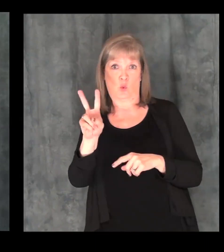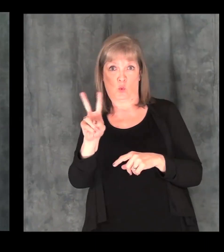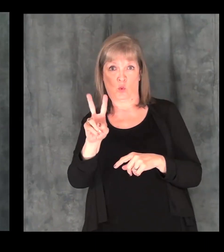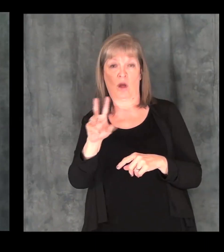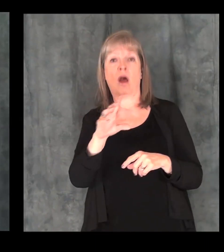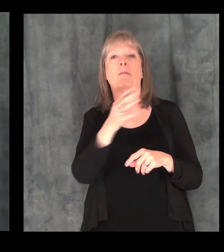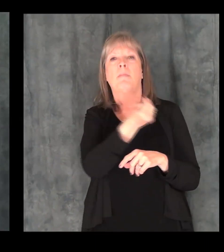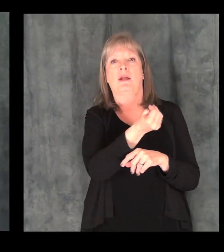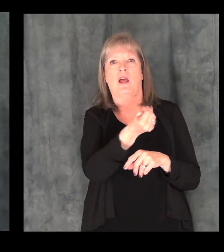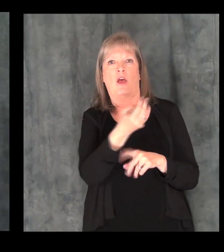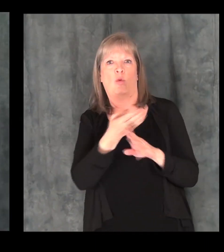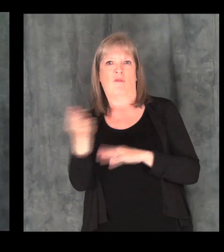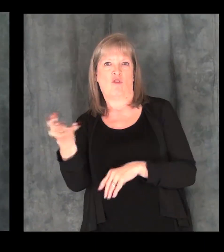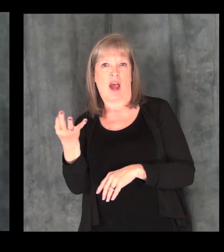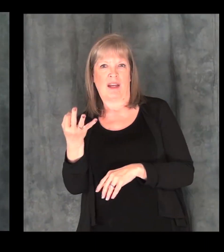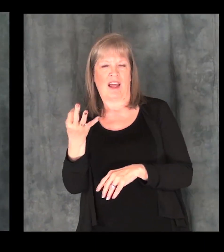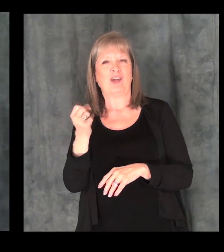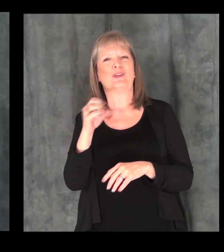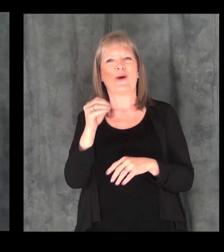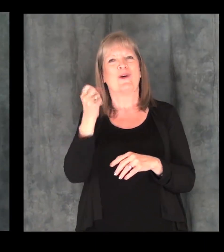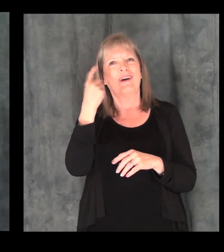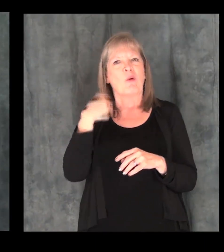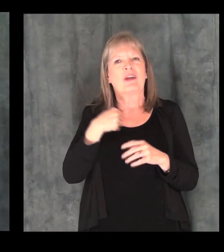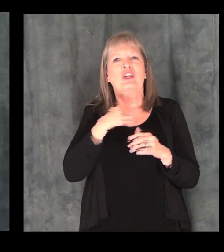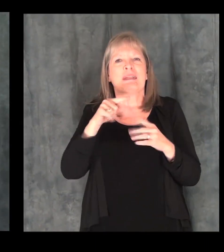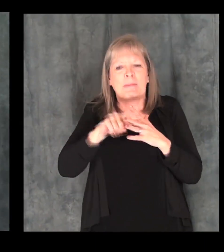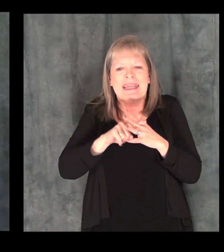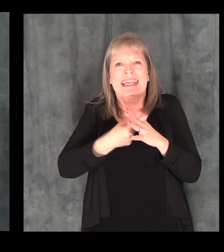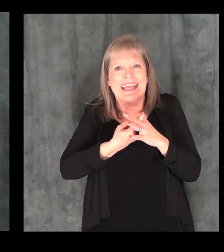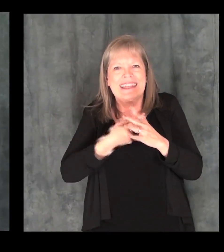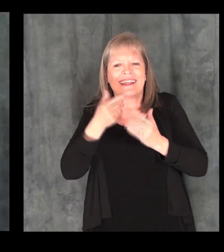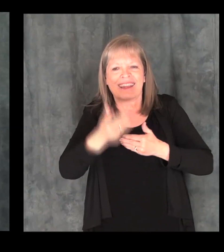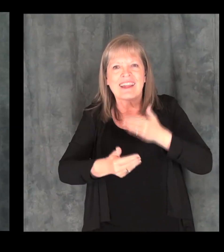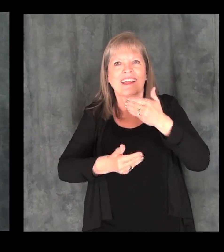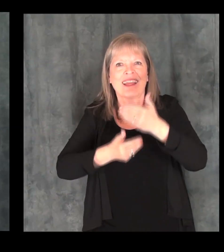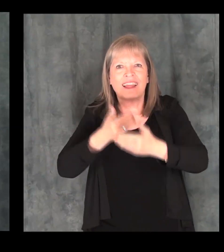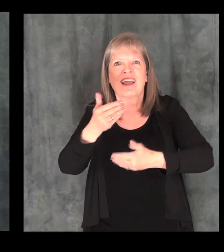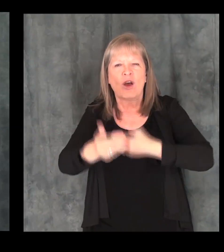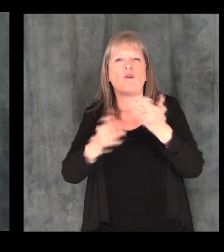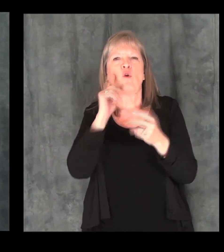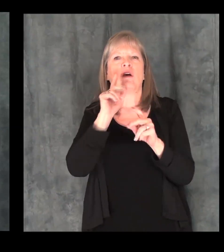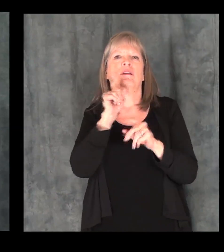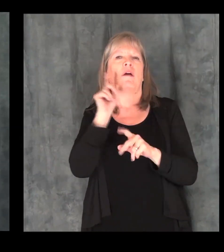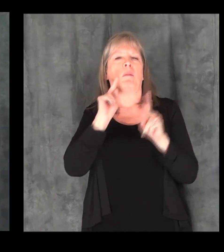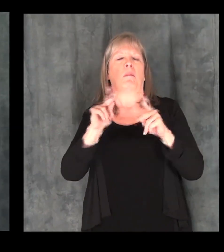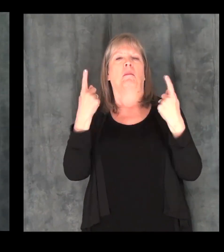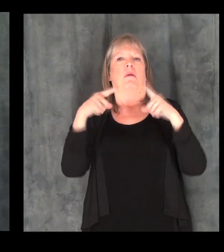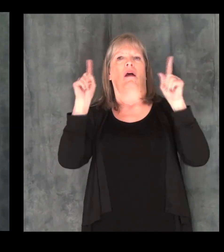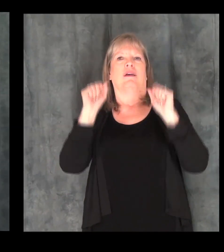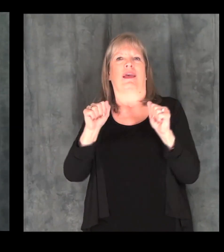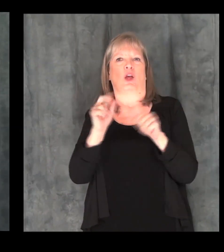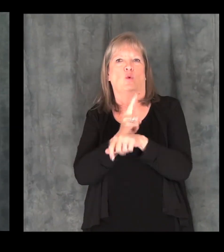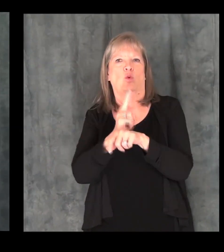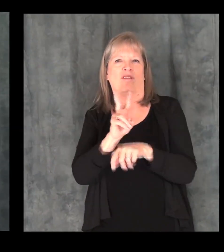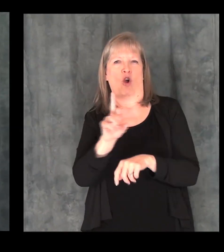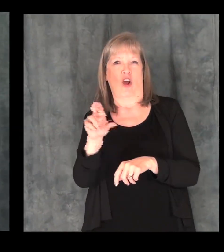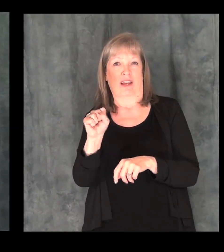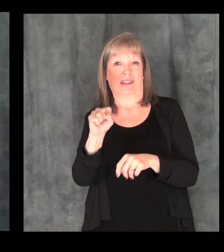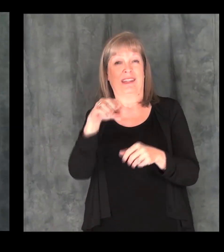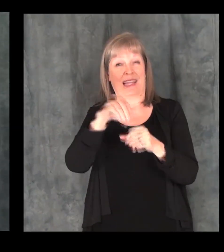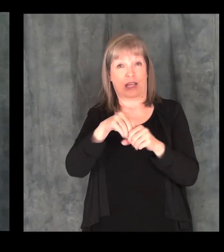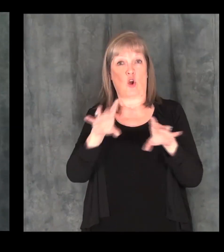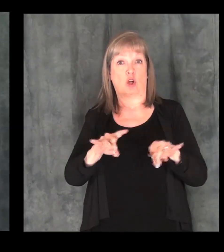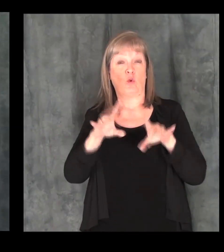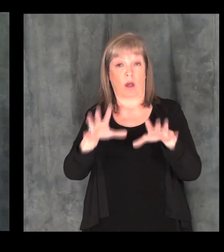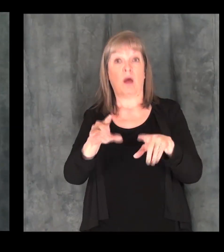Monday to Friday. So we're still in the very preliminary stages of deaf people being able to access a VRS service in Australia, but it's been